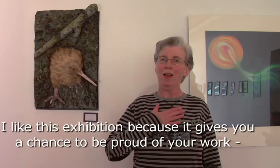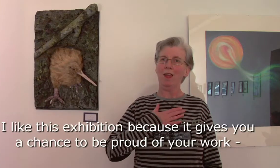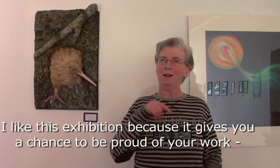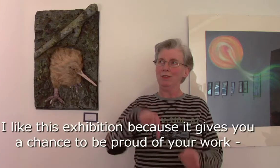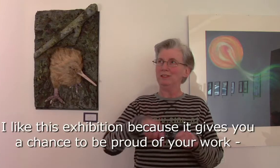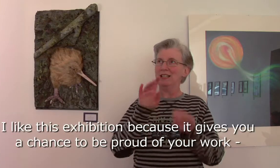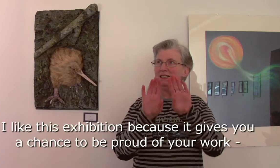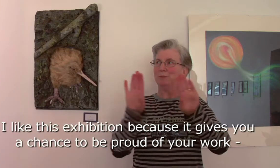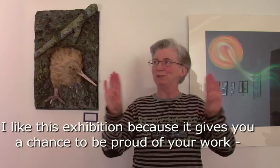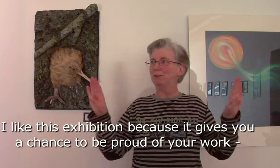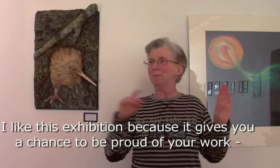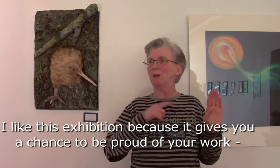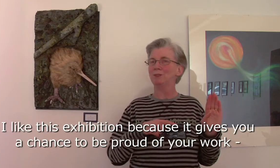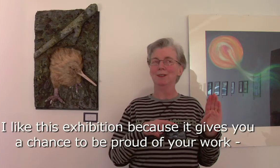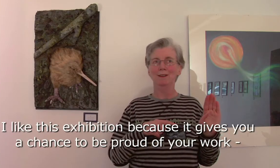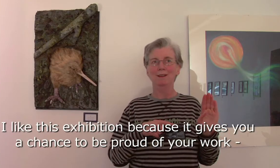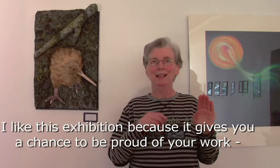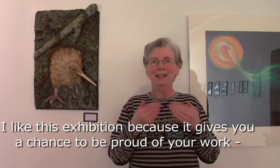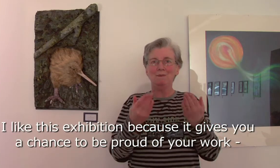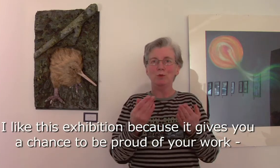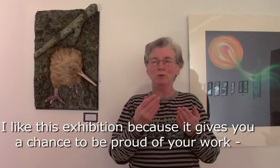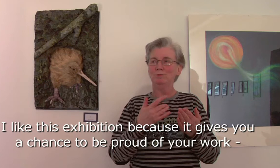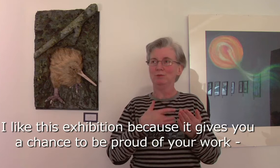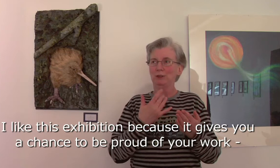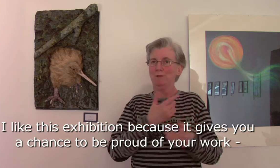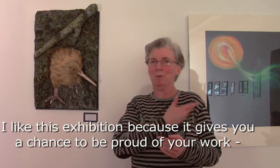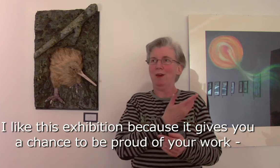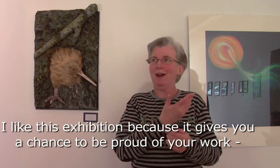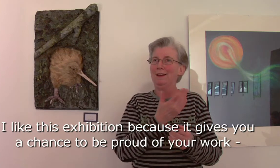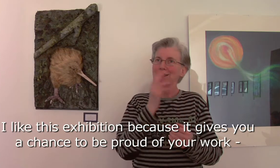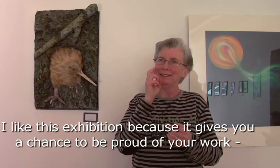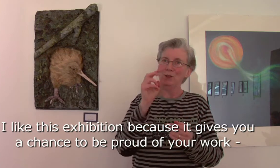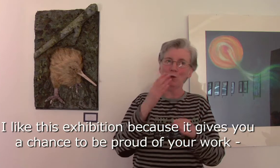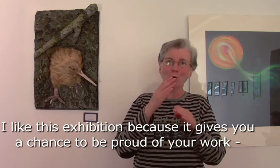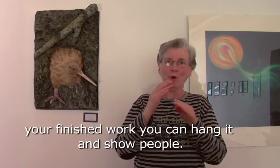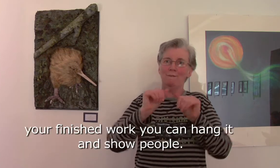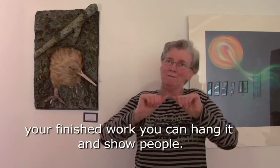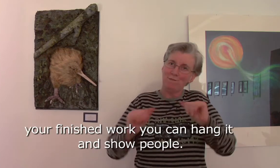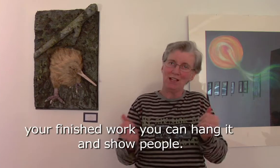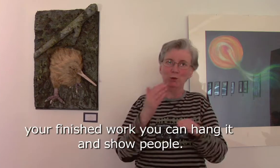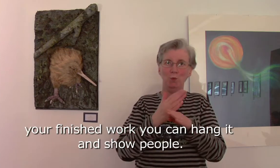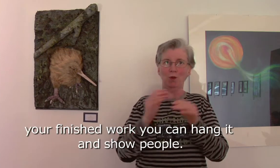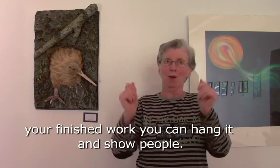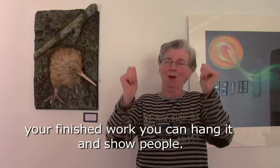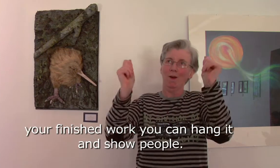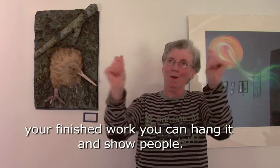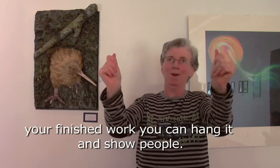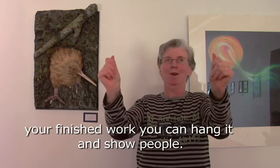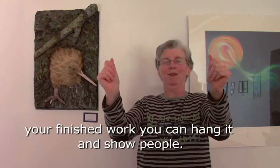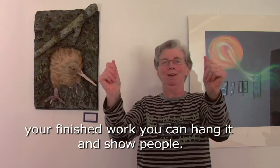I like this exhibition because it gives you a chance to be proud of your work, your finished work you can hang and